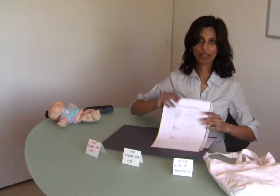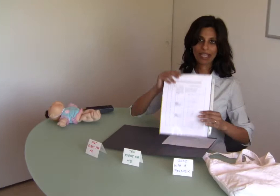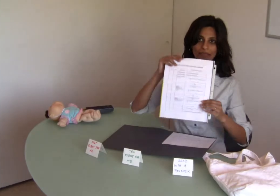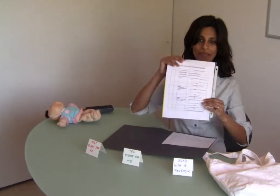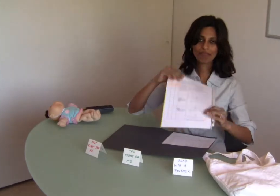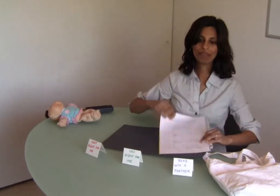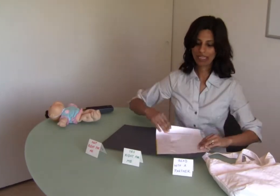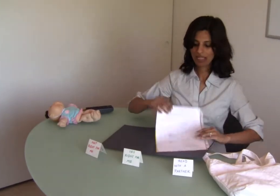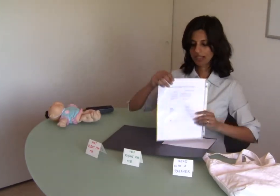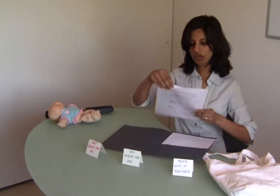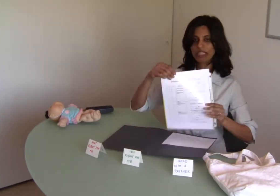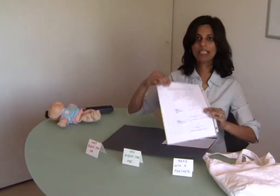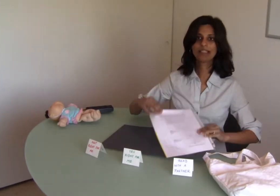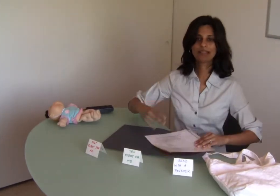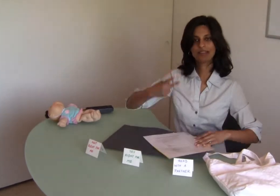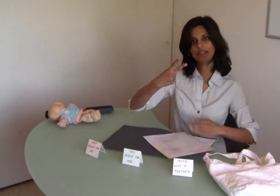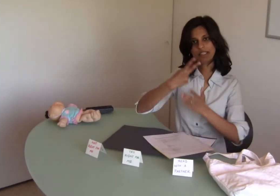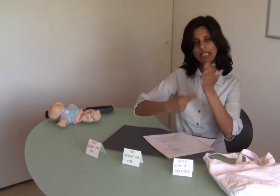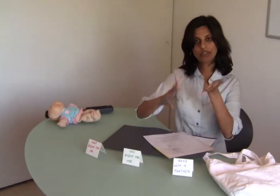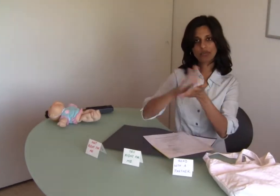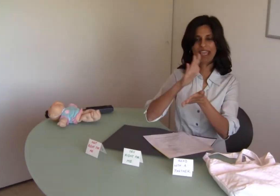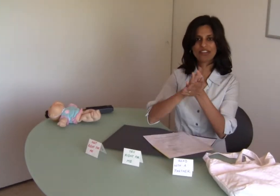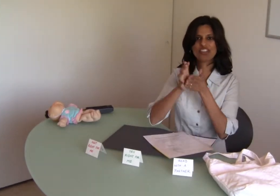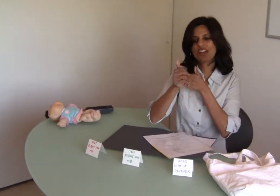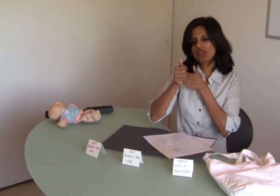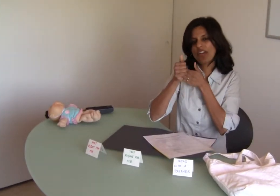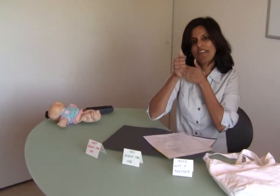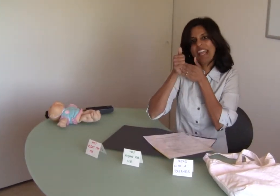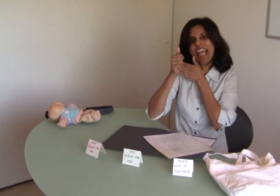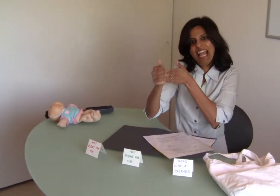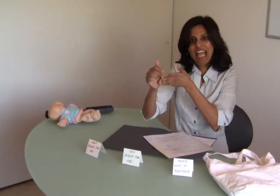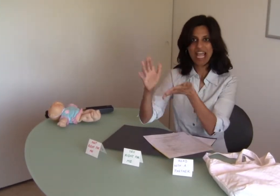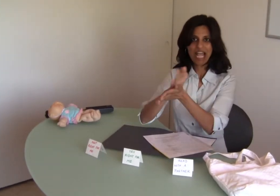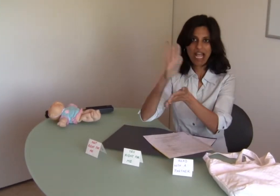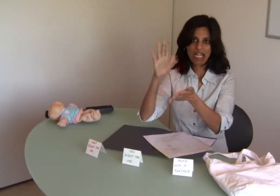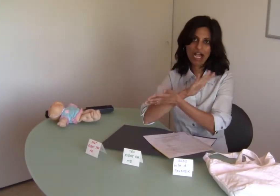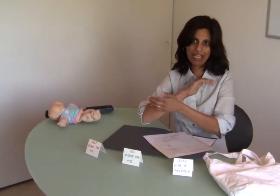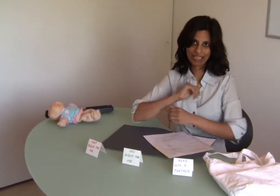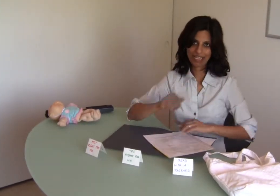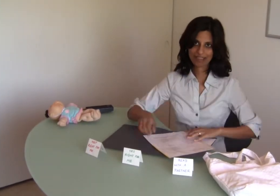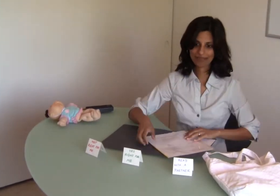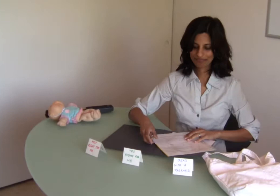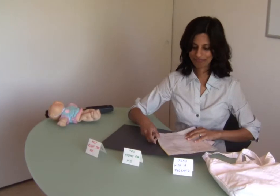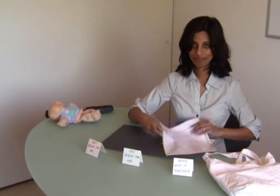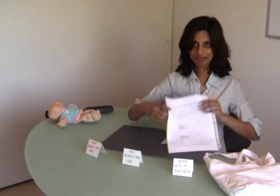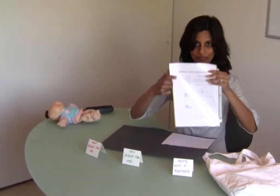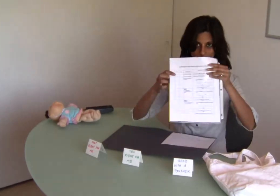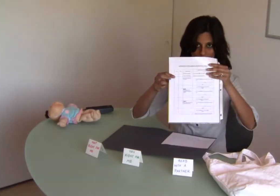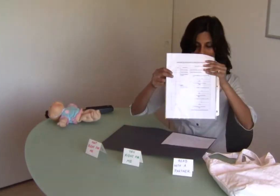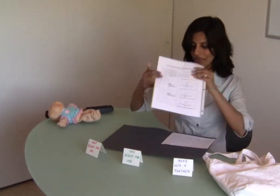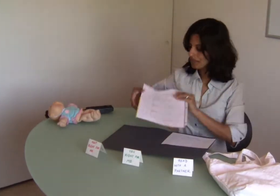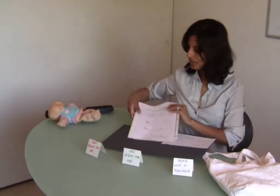Okay, so these 2 pages are sort of guidelines. Okay,